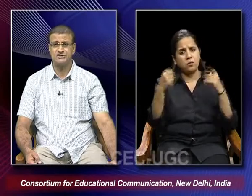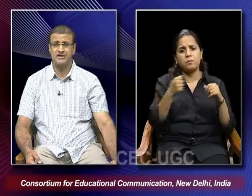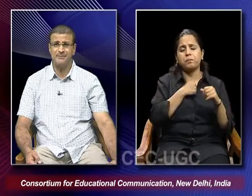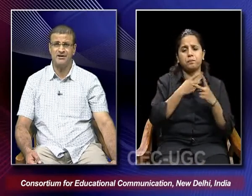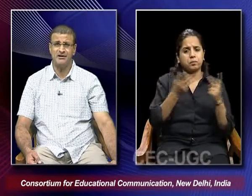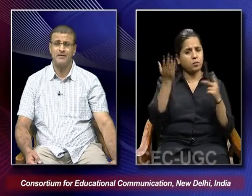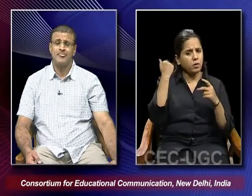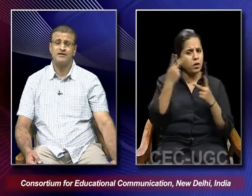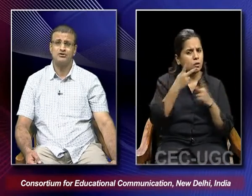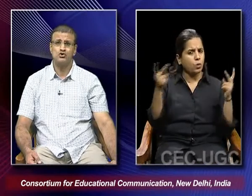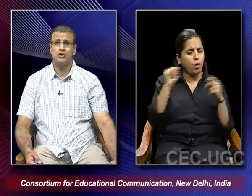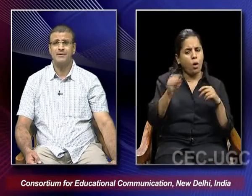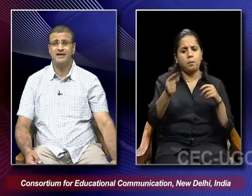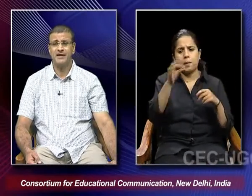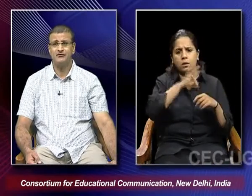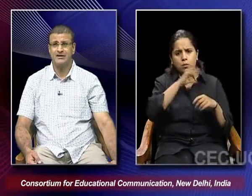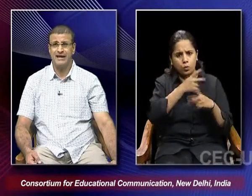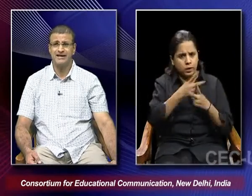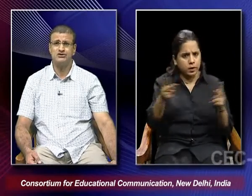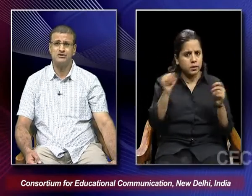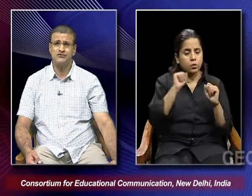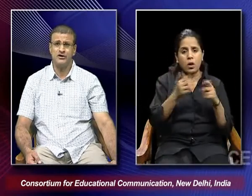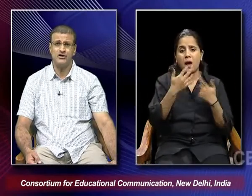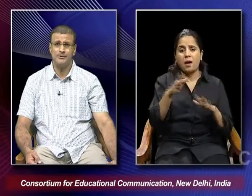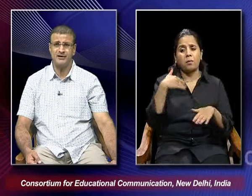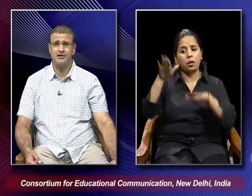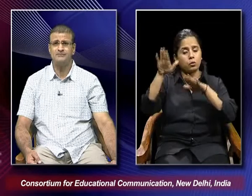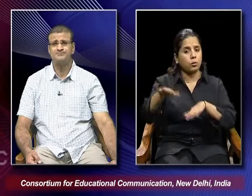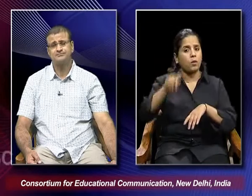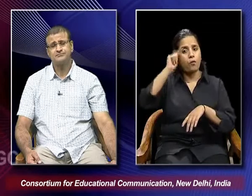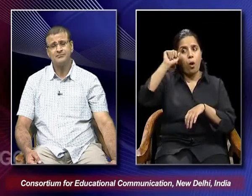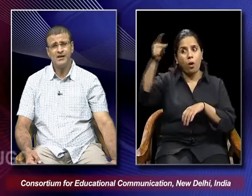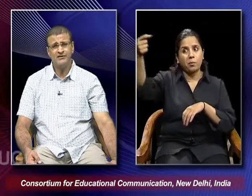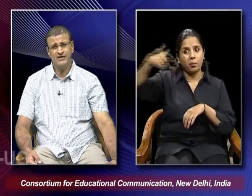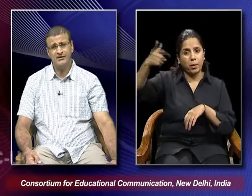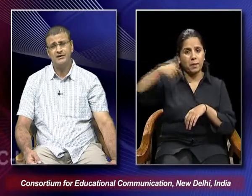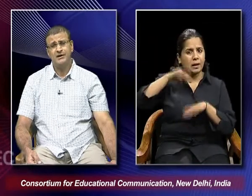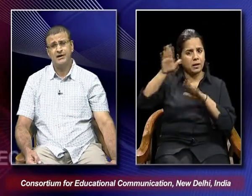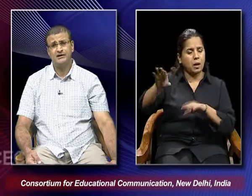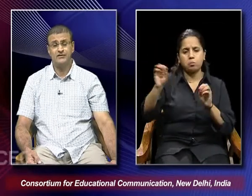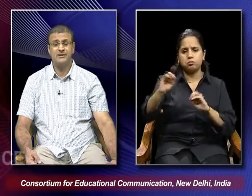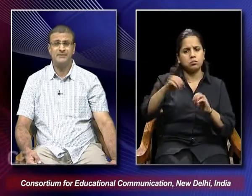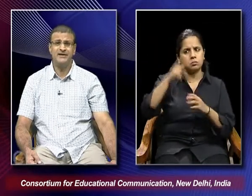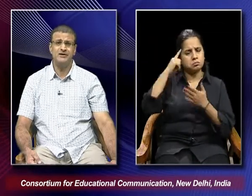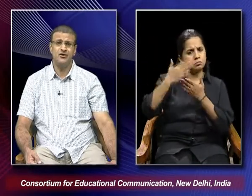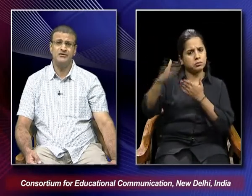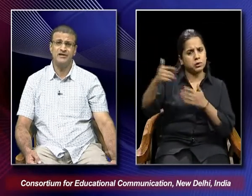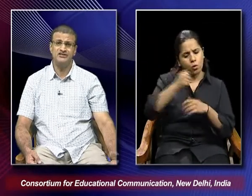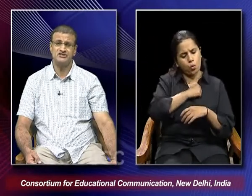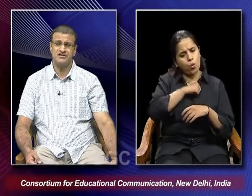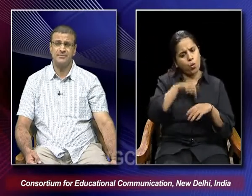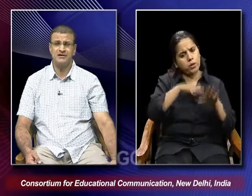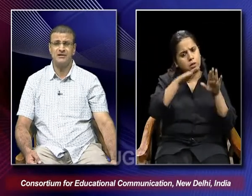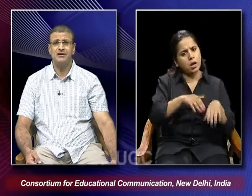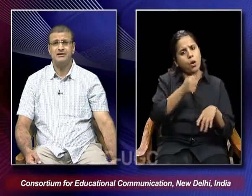indigenous capital. There should not be any kind of reliance on the foreign capital, And when it will be dependent on the